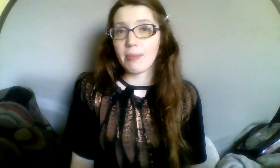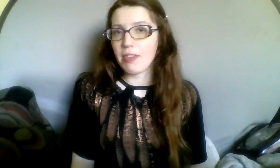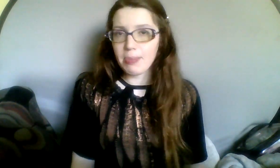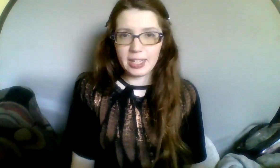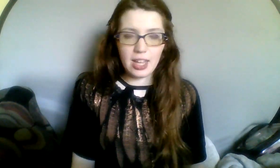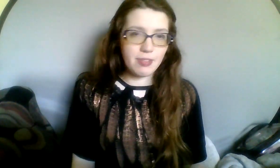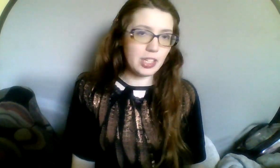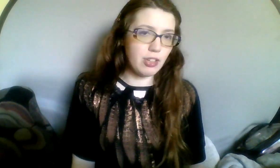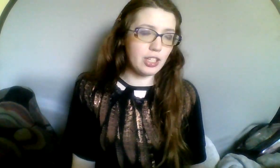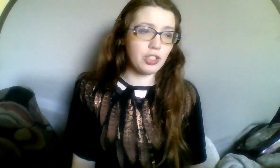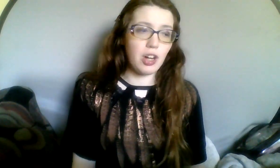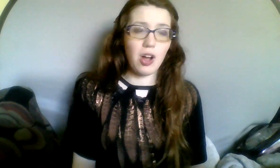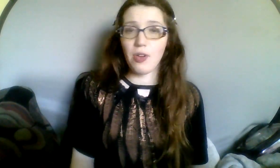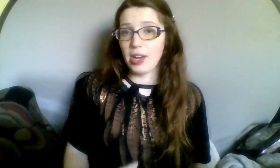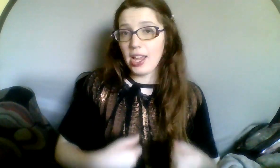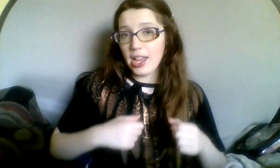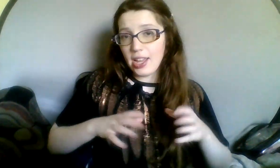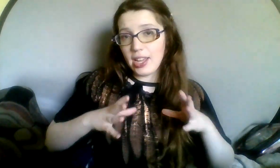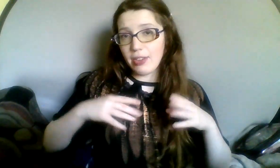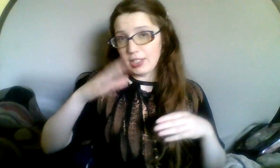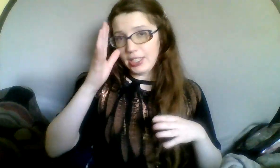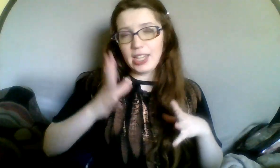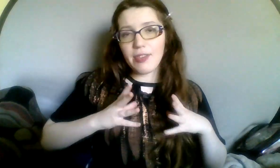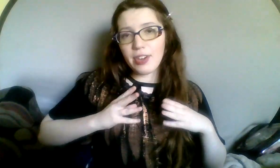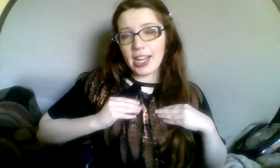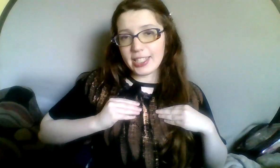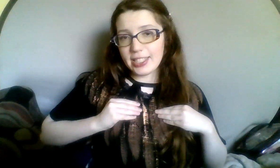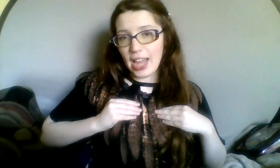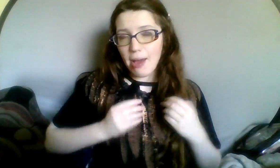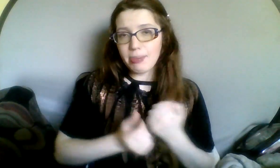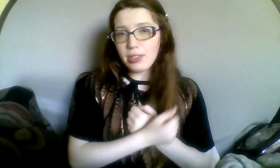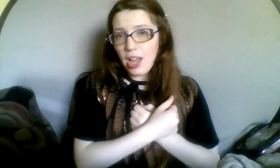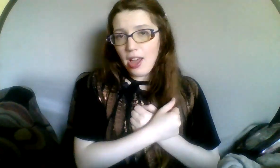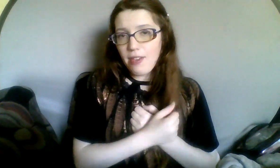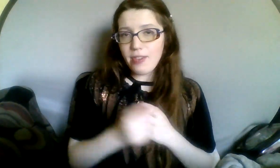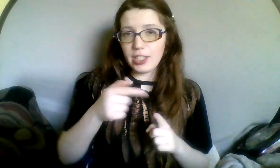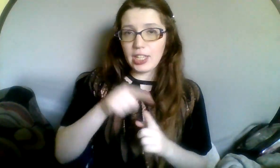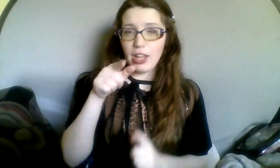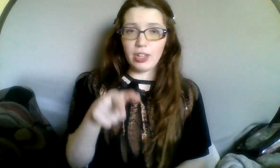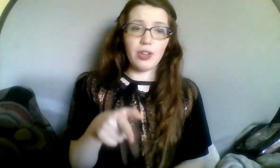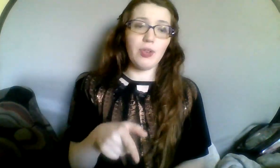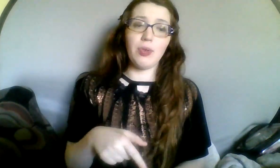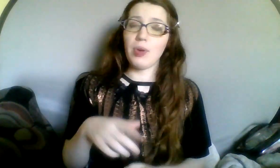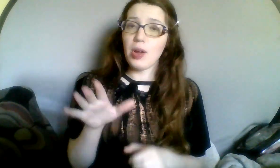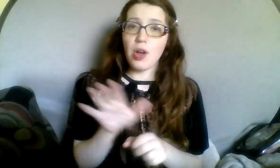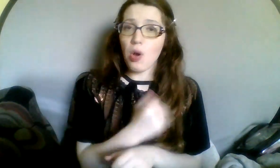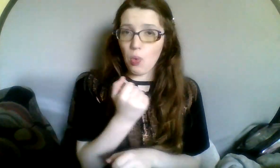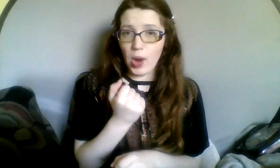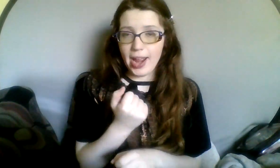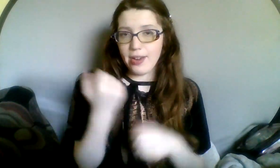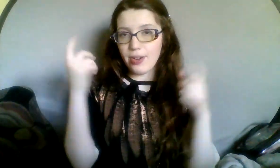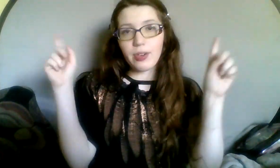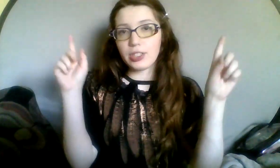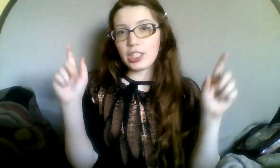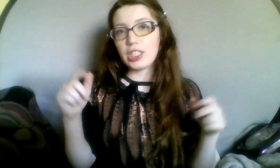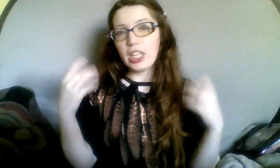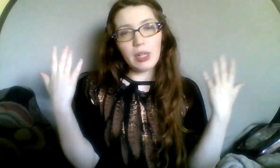Never be loved till you get your own. It was never accept love until you win or succeed,